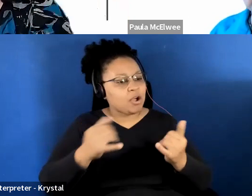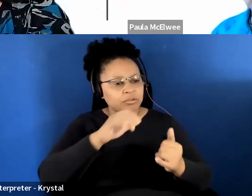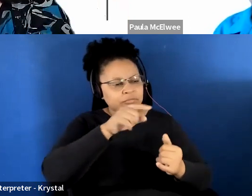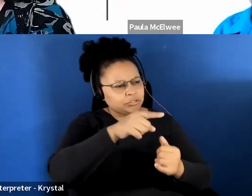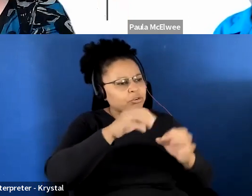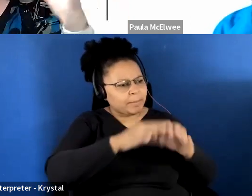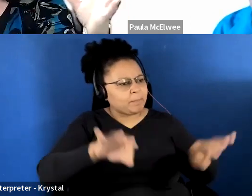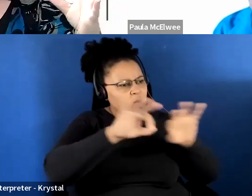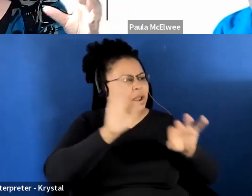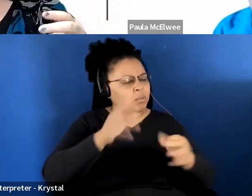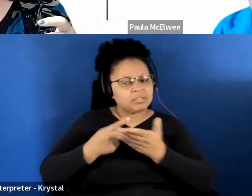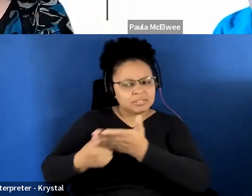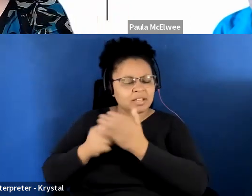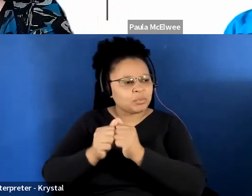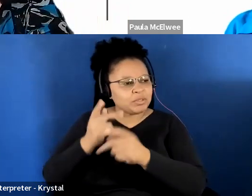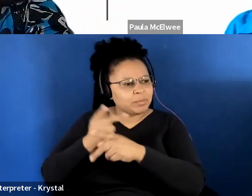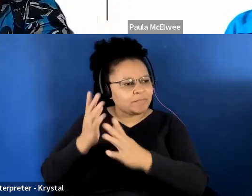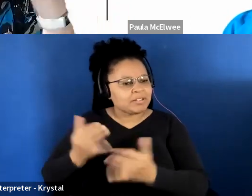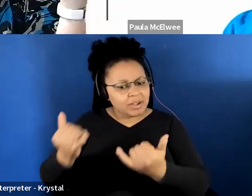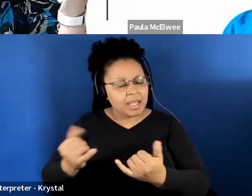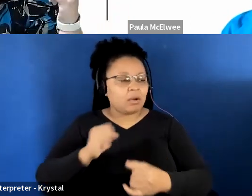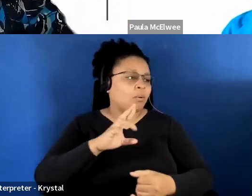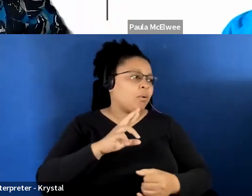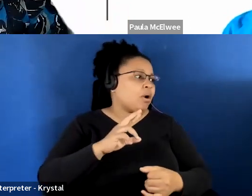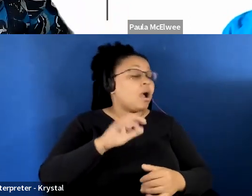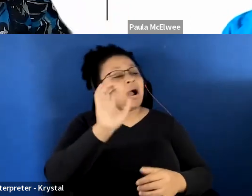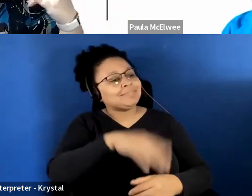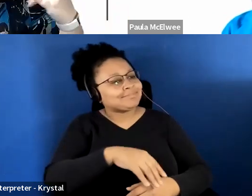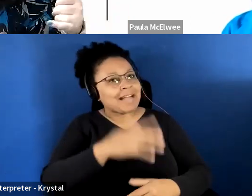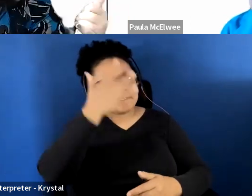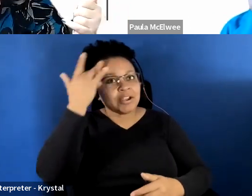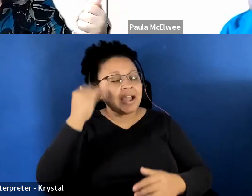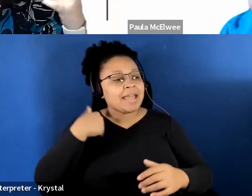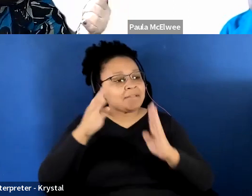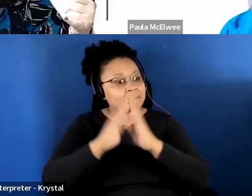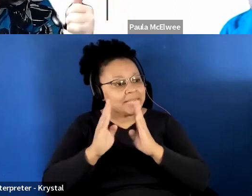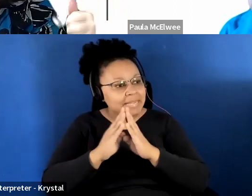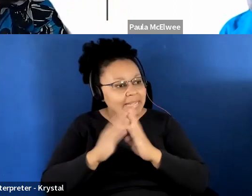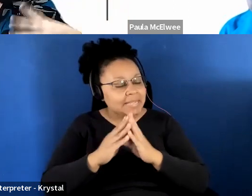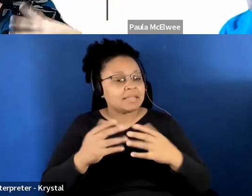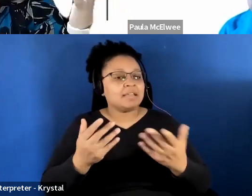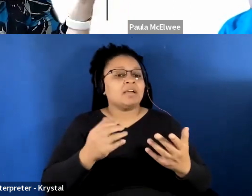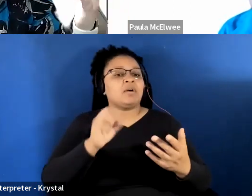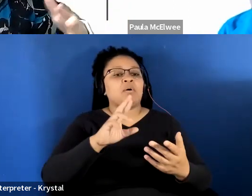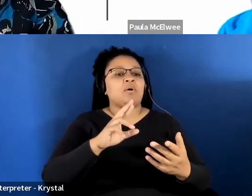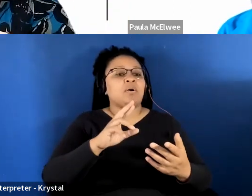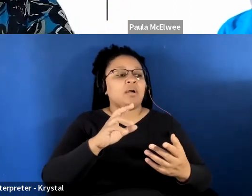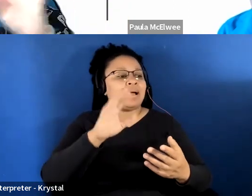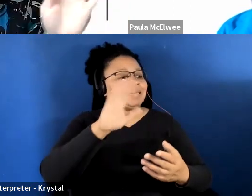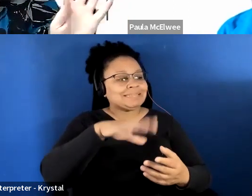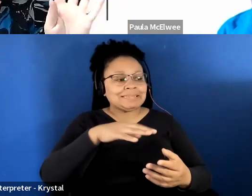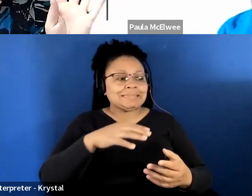blah, blah. Or I have to attend this meeting, or, oh, I really have to call my supervisor every 30 minutes. They're cracking down on